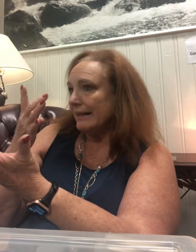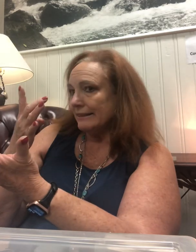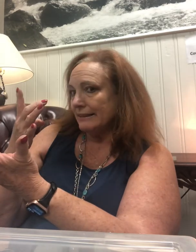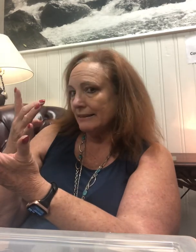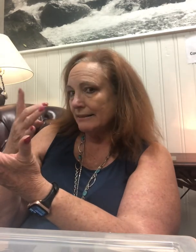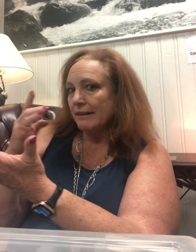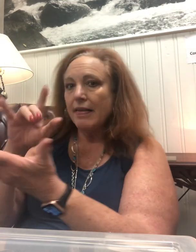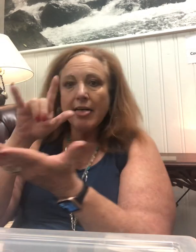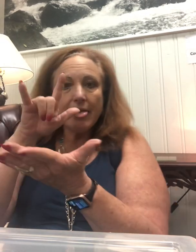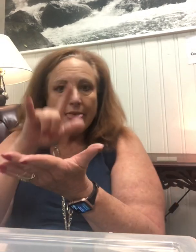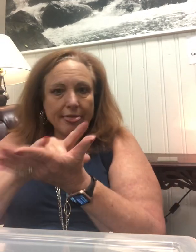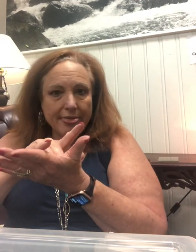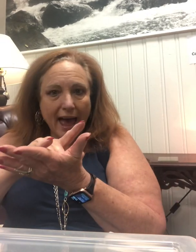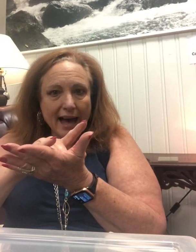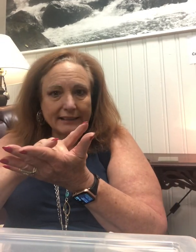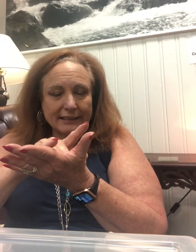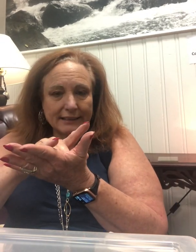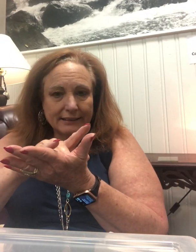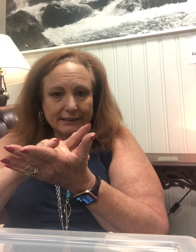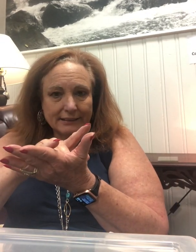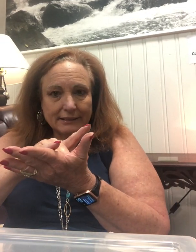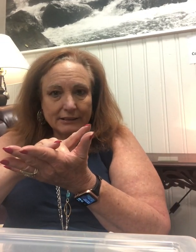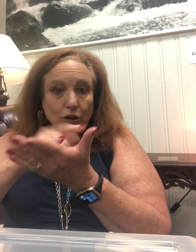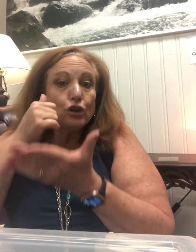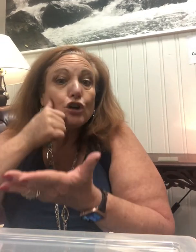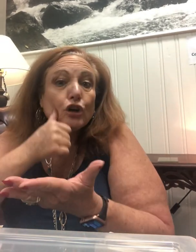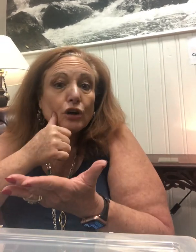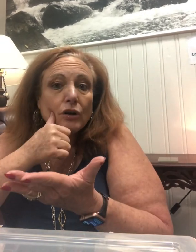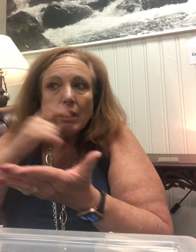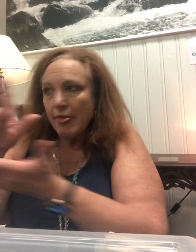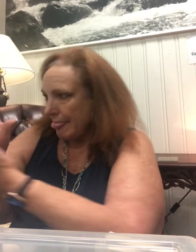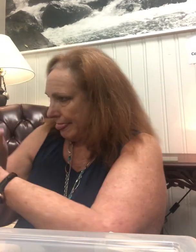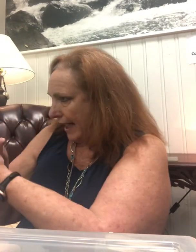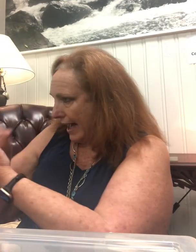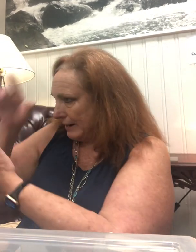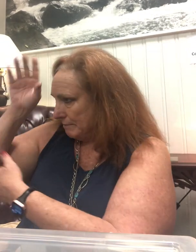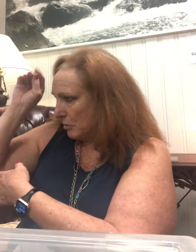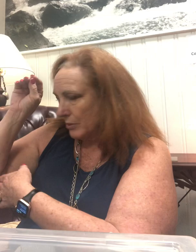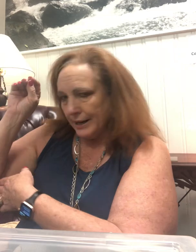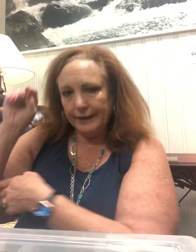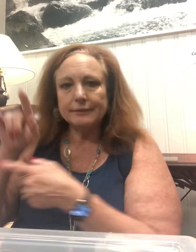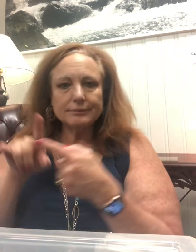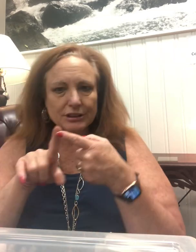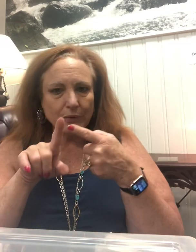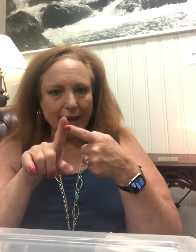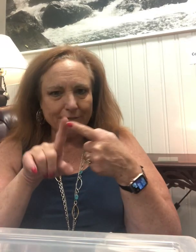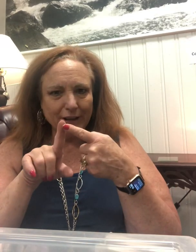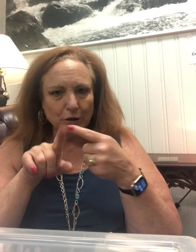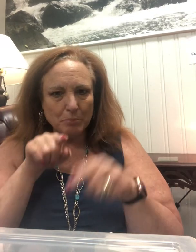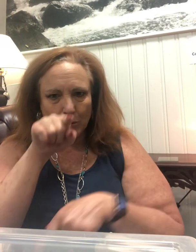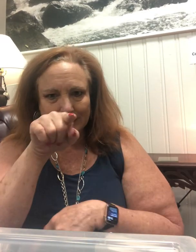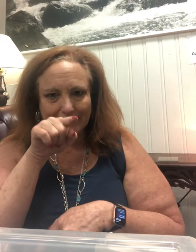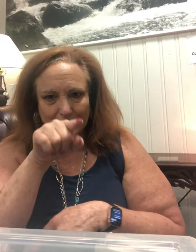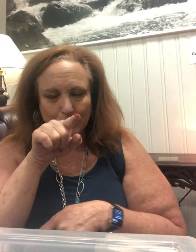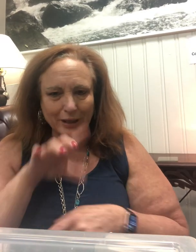light, that girl, that boy. So that finger points in the